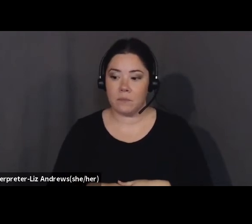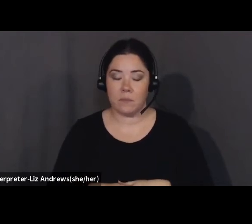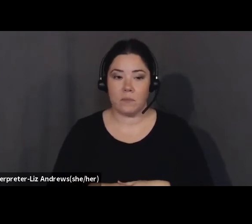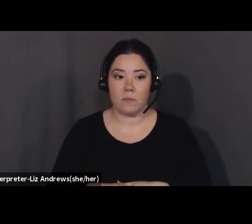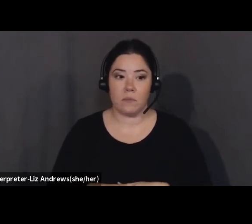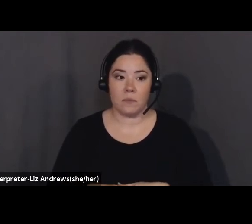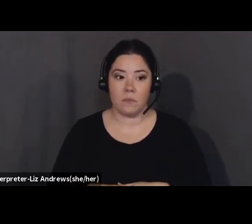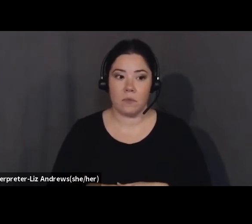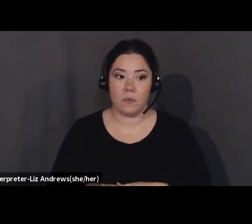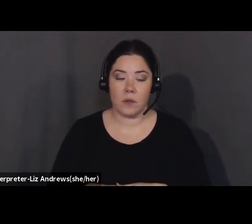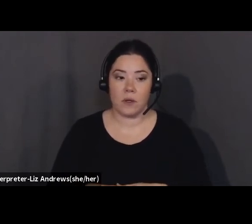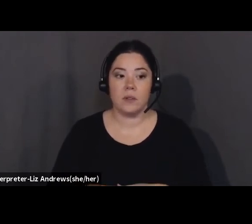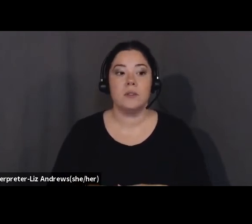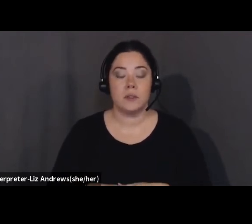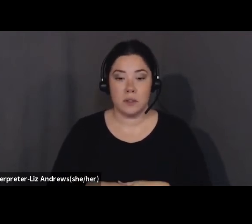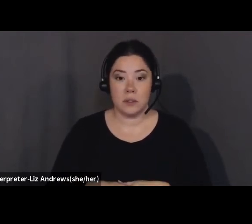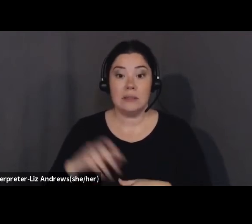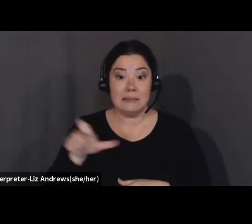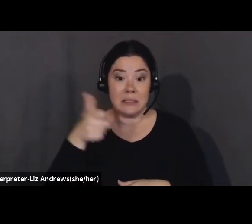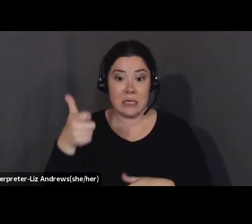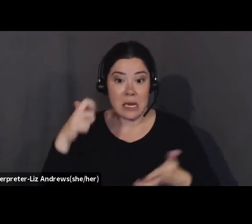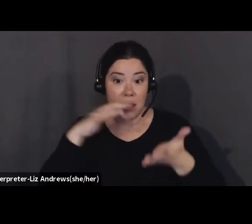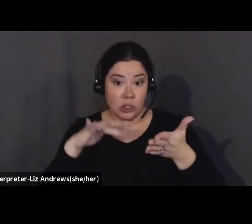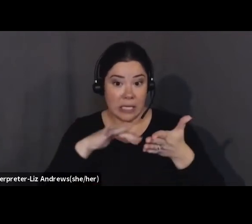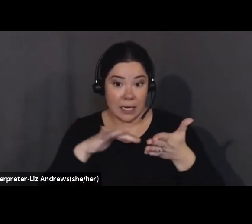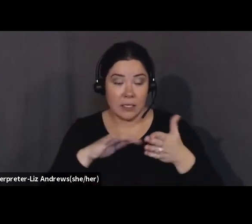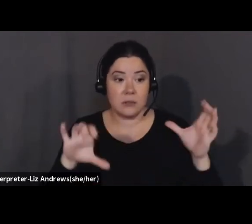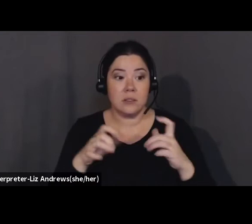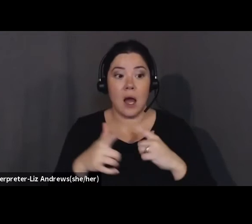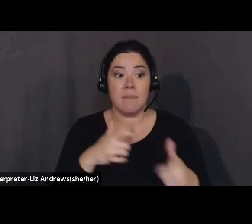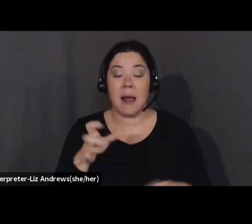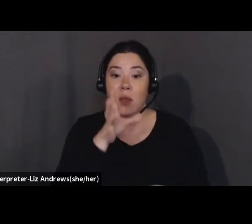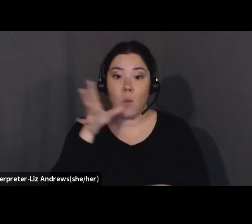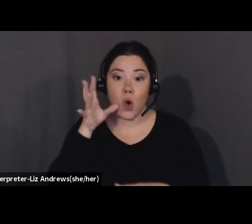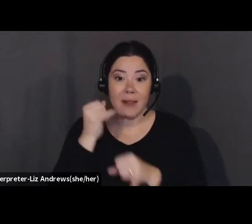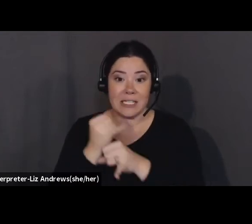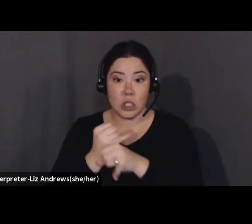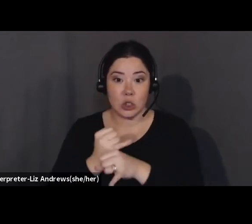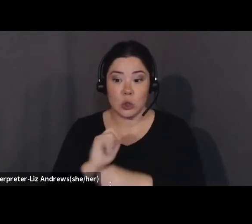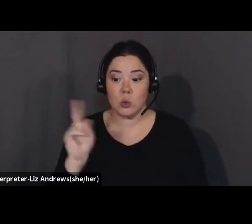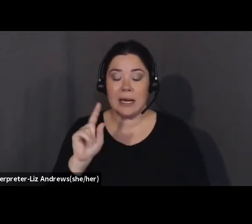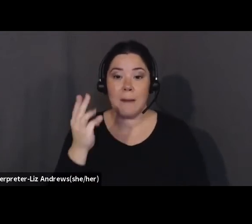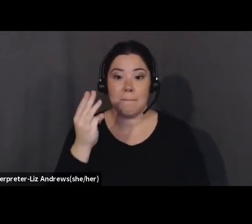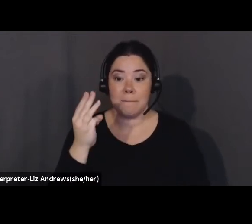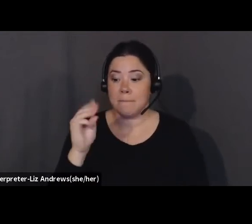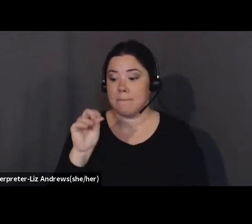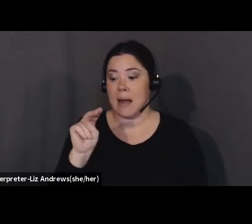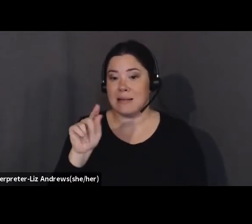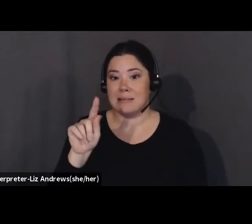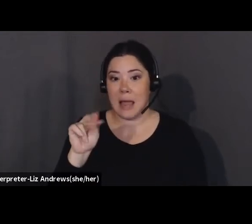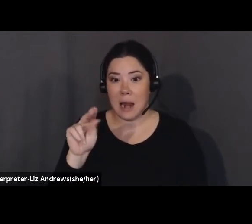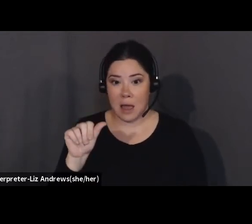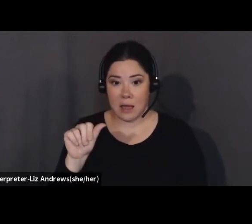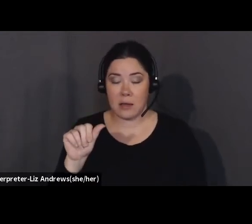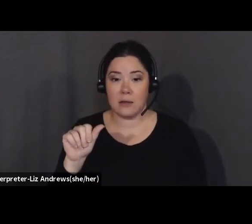So a study that was done by the Rural Institute in Montana by Lily Greiman